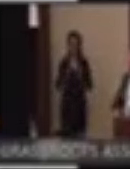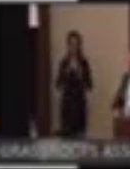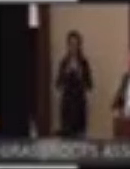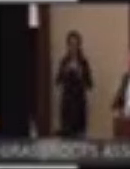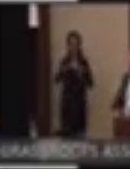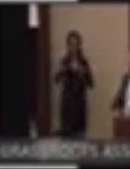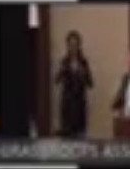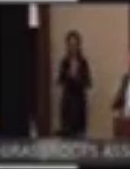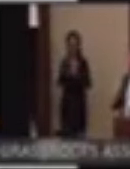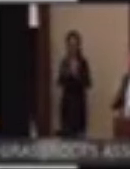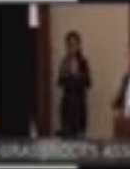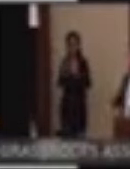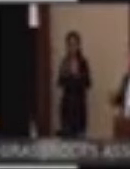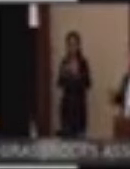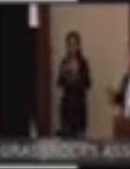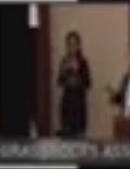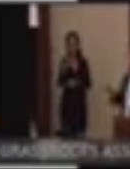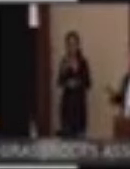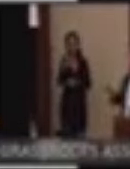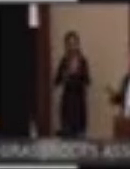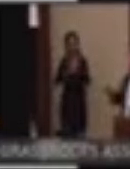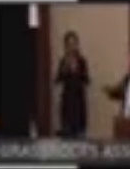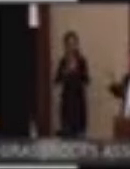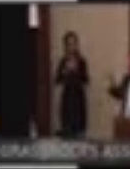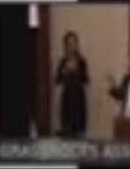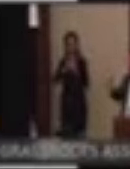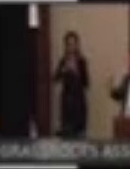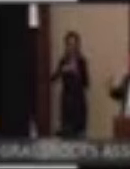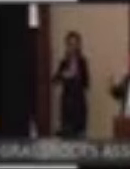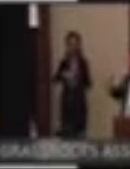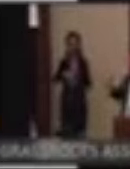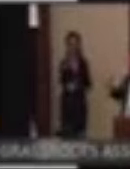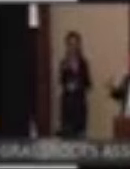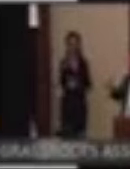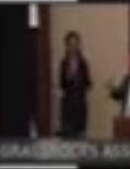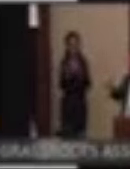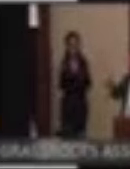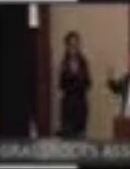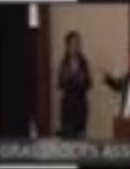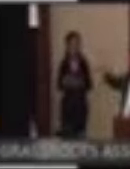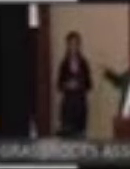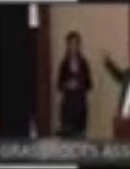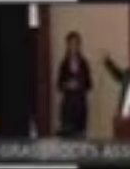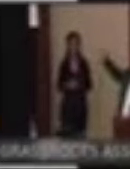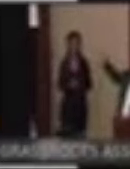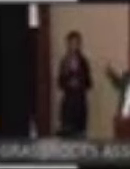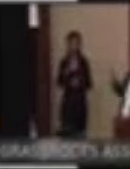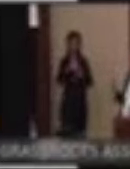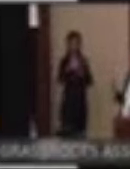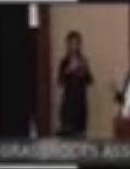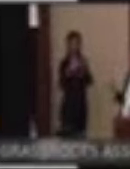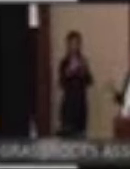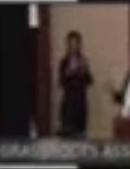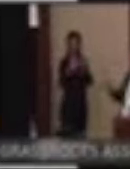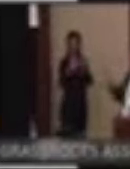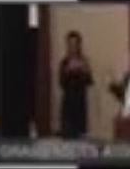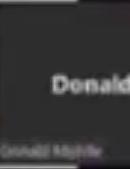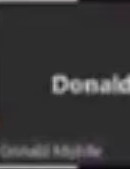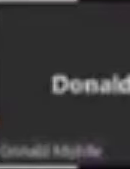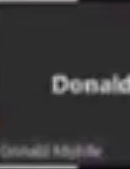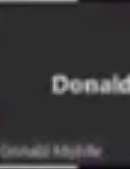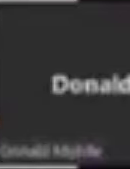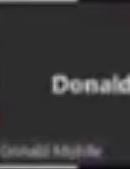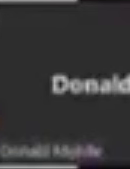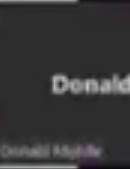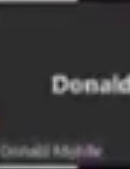Just those 3 drugs. Because what you're doing is you're preventing the virus from doing what it wants to do, which is